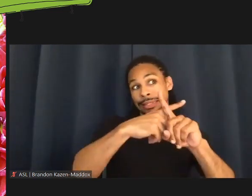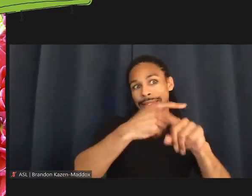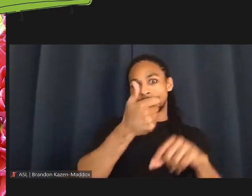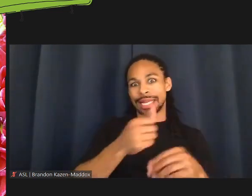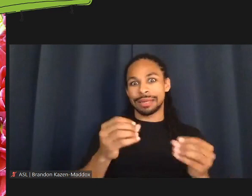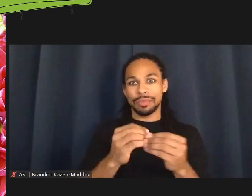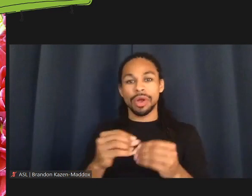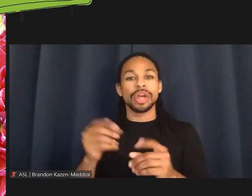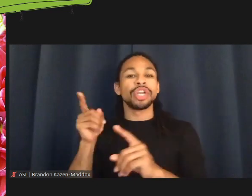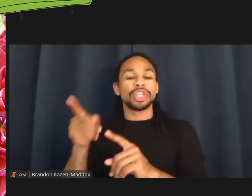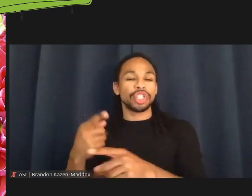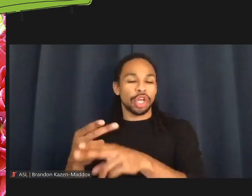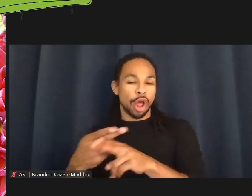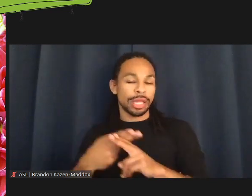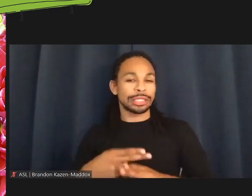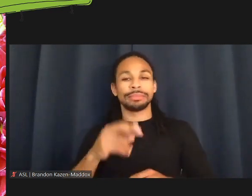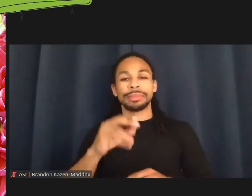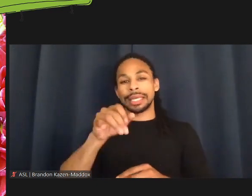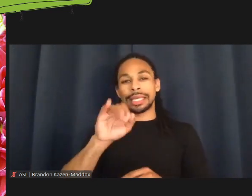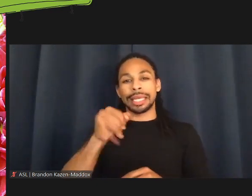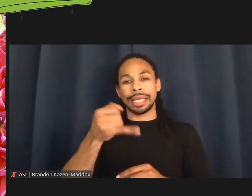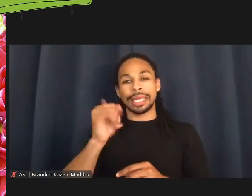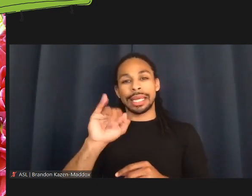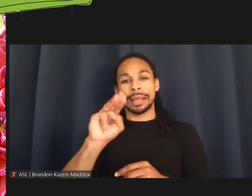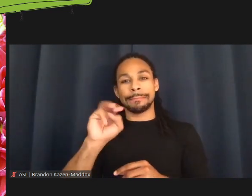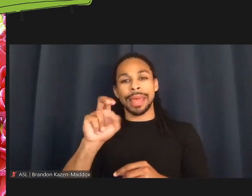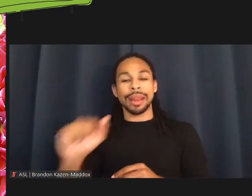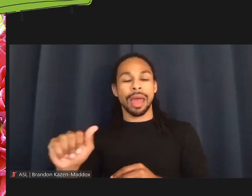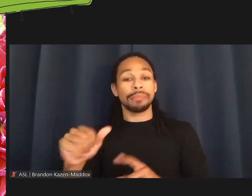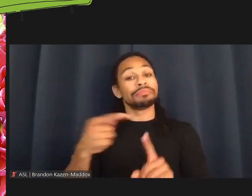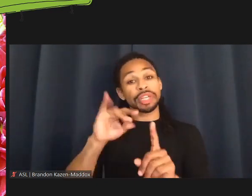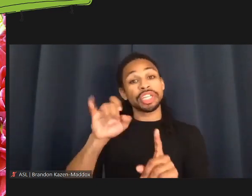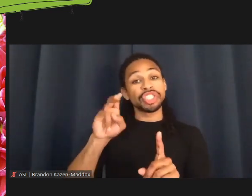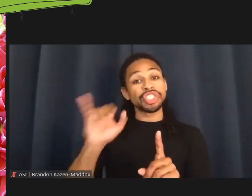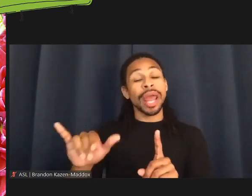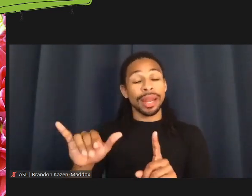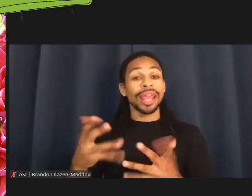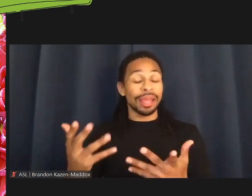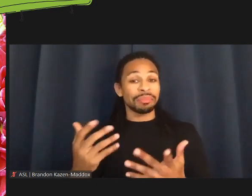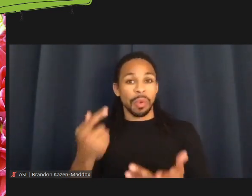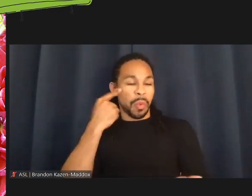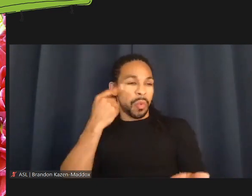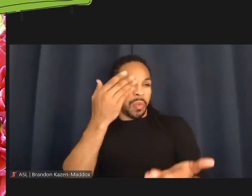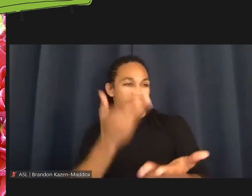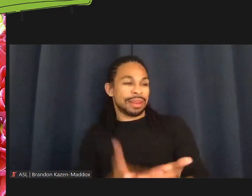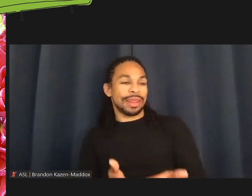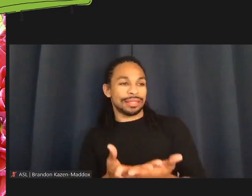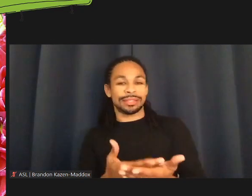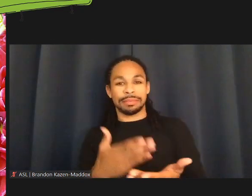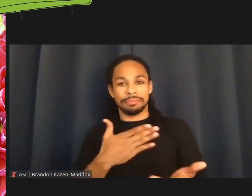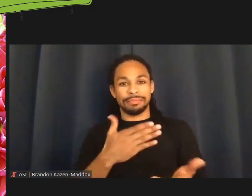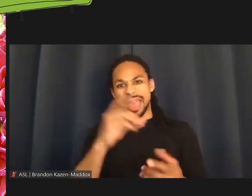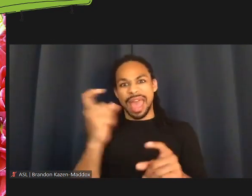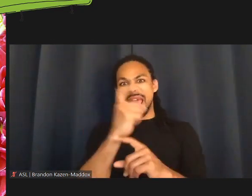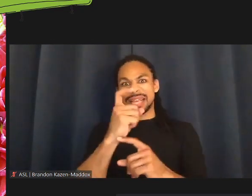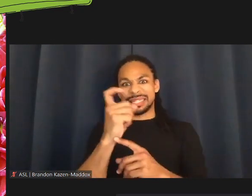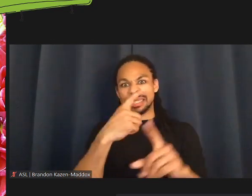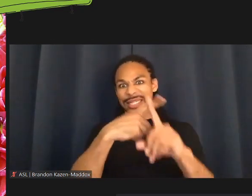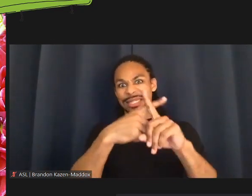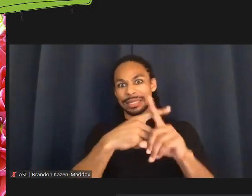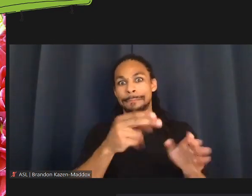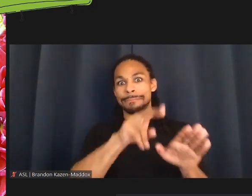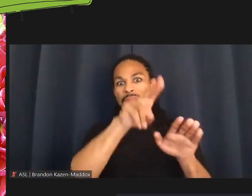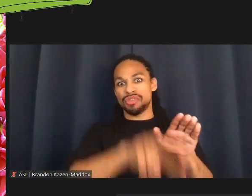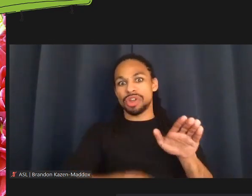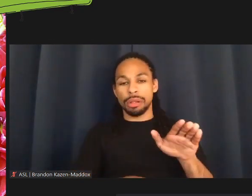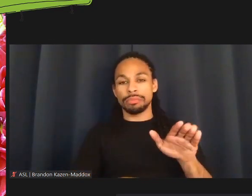easier for her to rename me. She witnessed the burial, every trace of X erased, how the sun dried